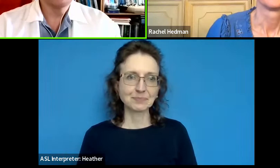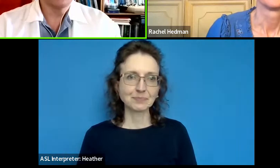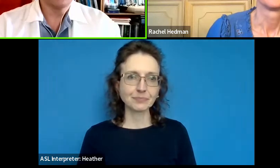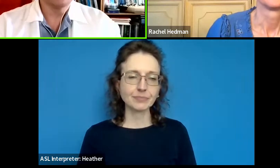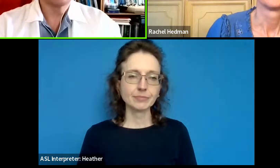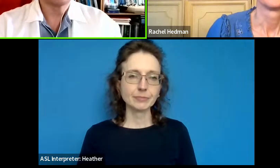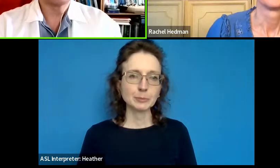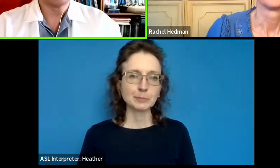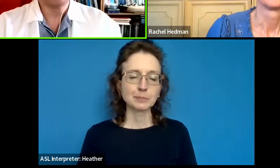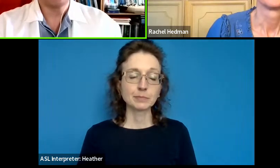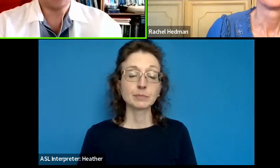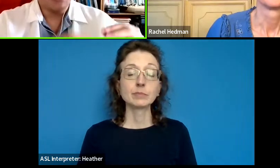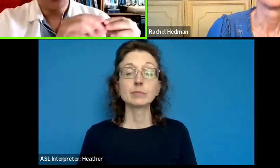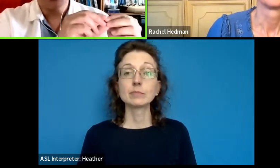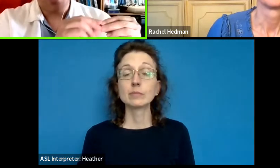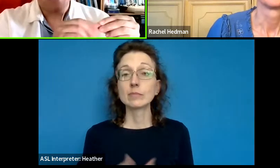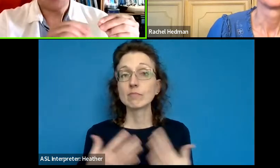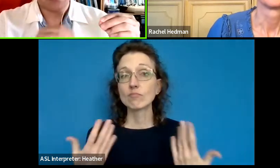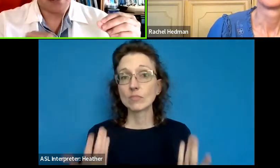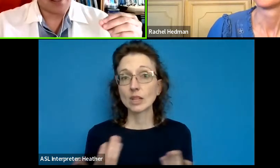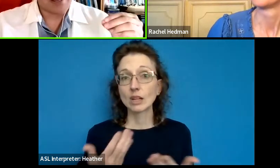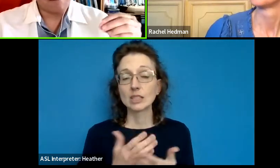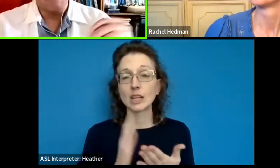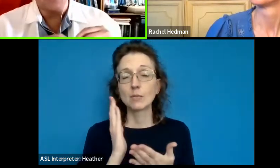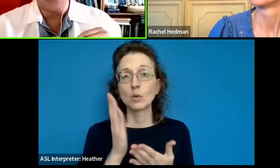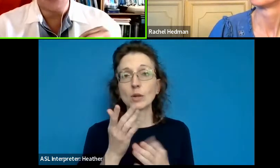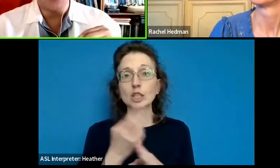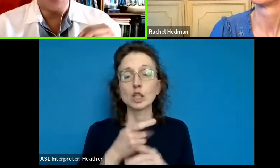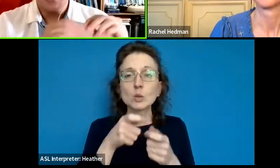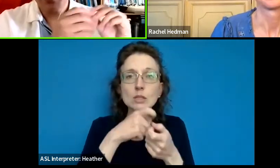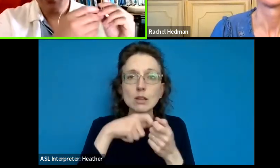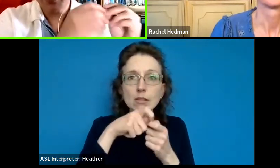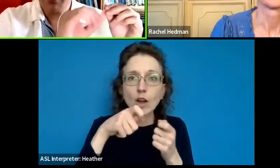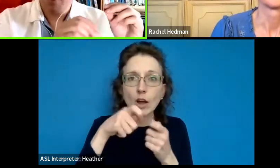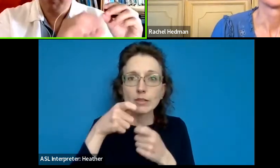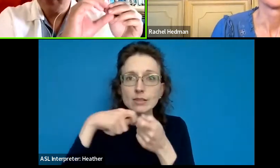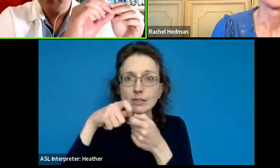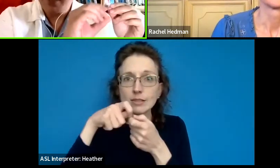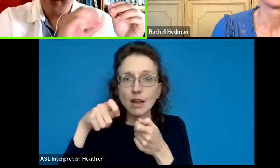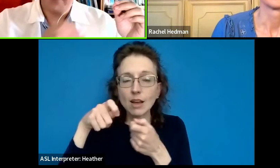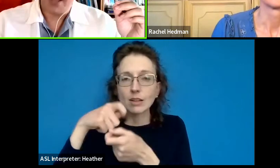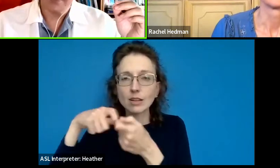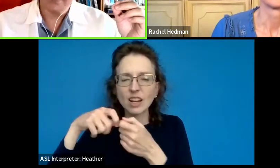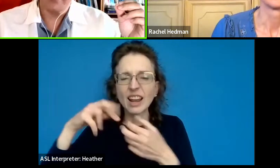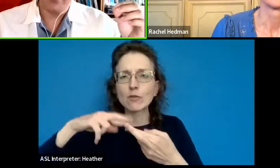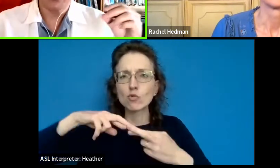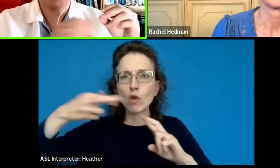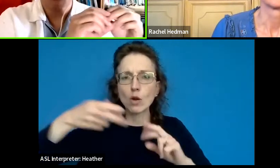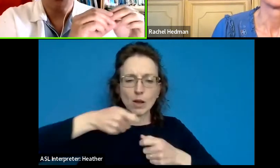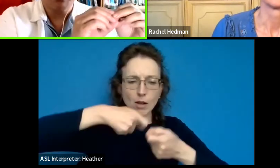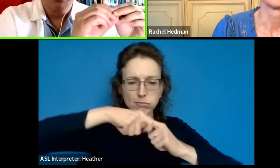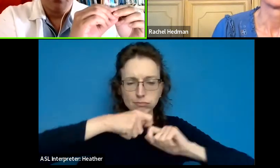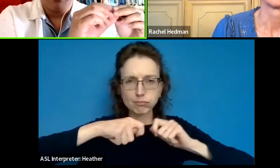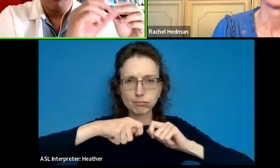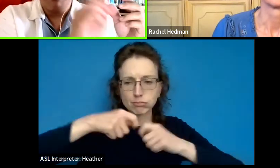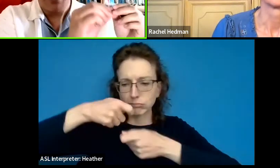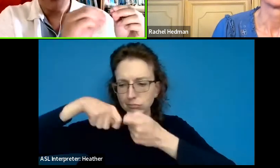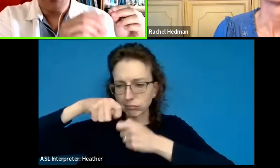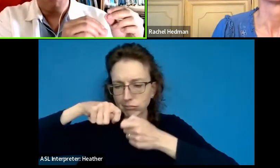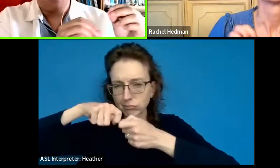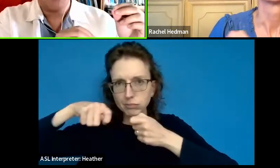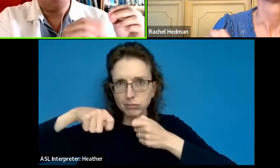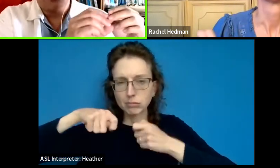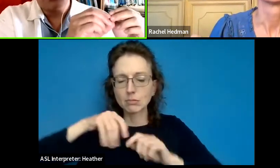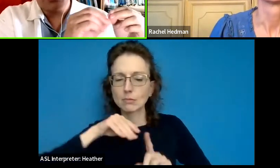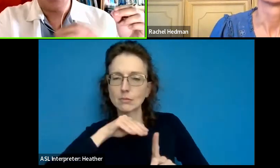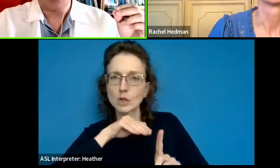also some that would use knots. So they would use a rope and they would have knots in there to sort of remind